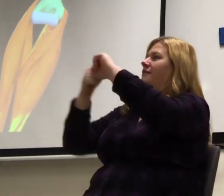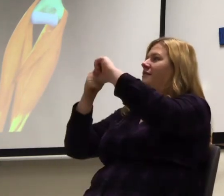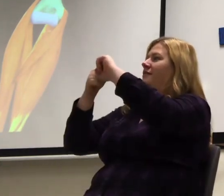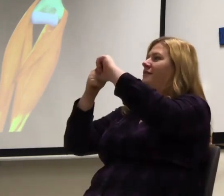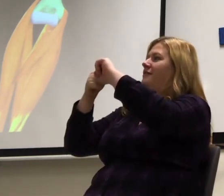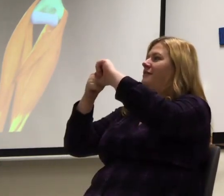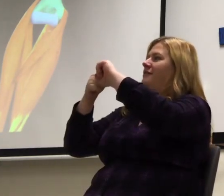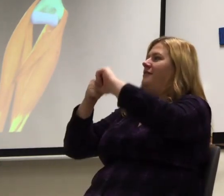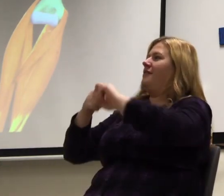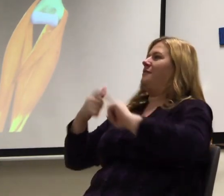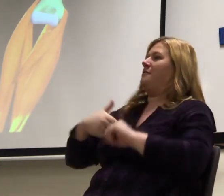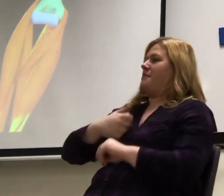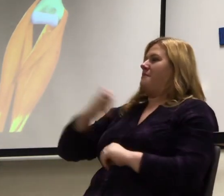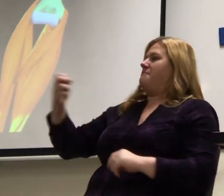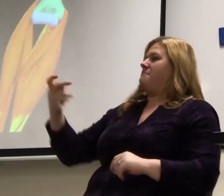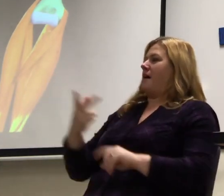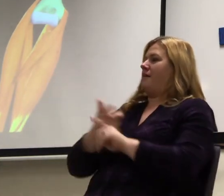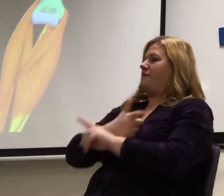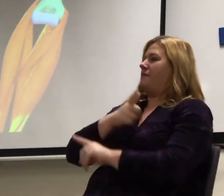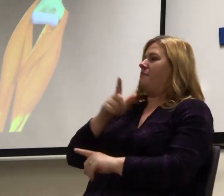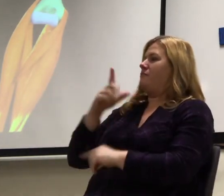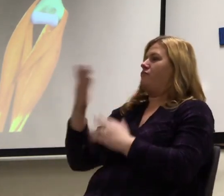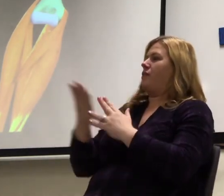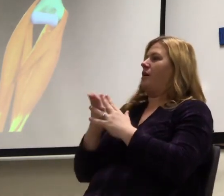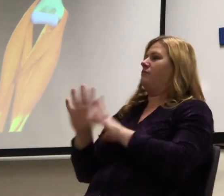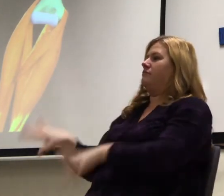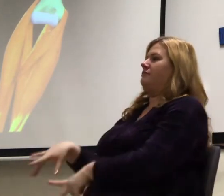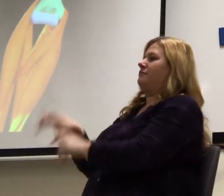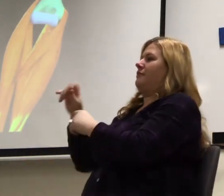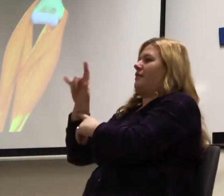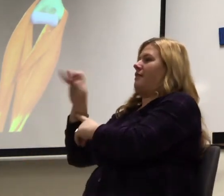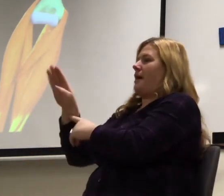When we come back from break, we'll go into lab.